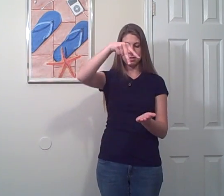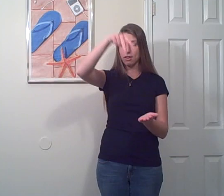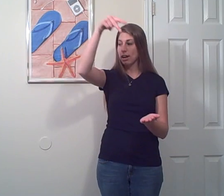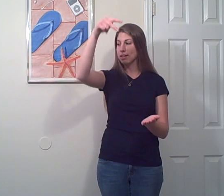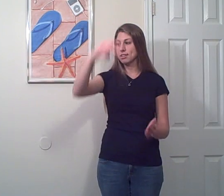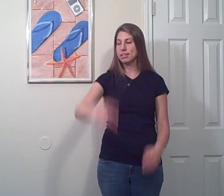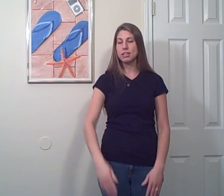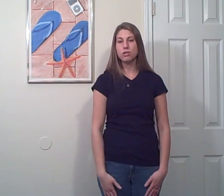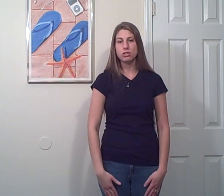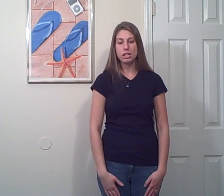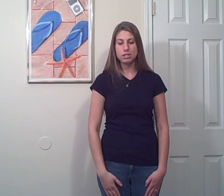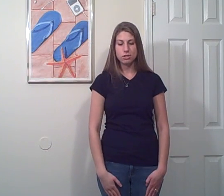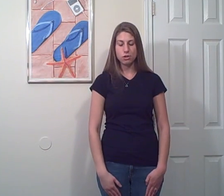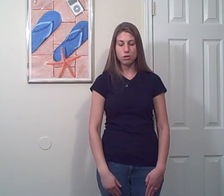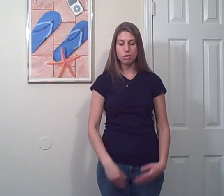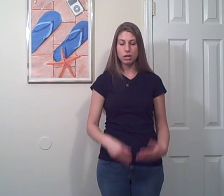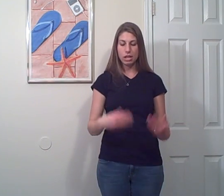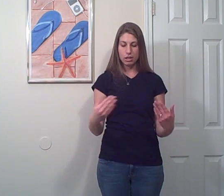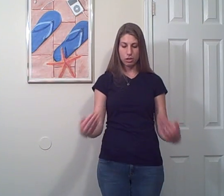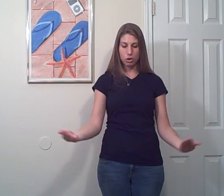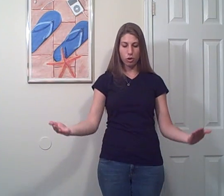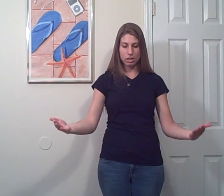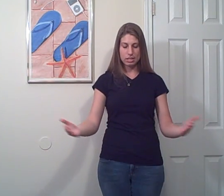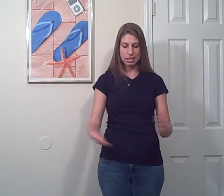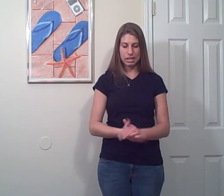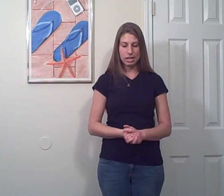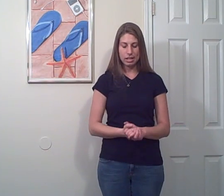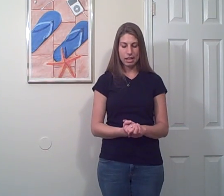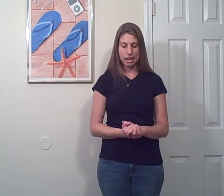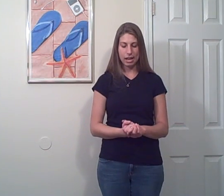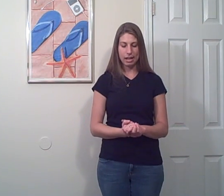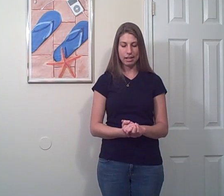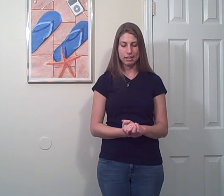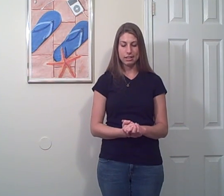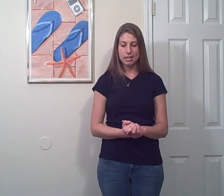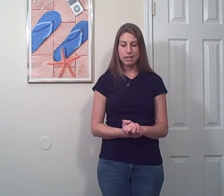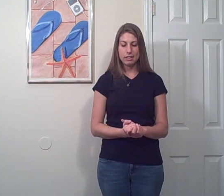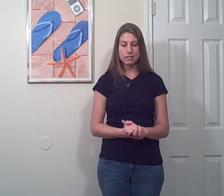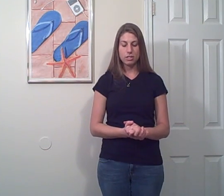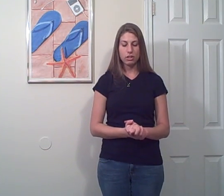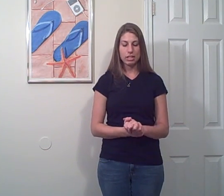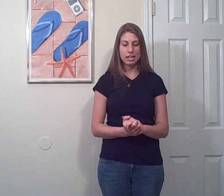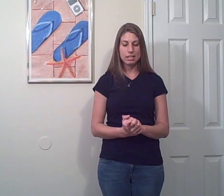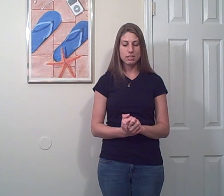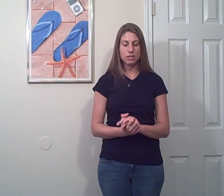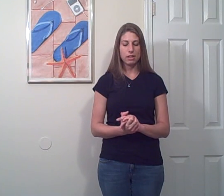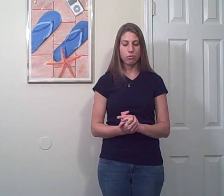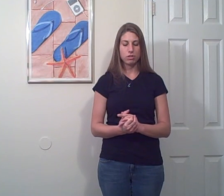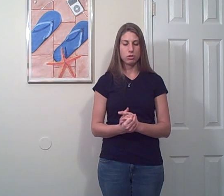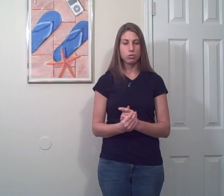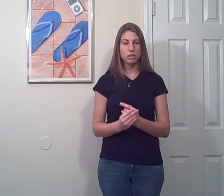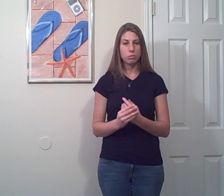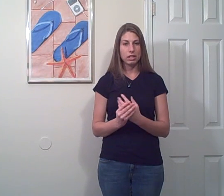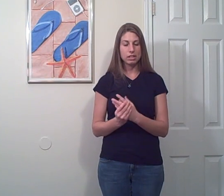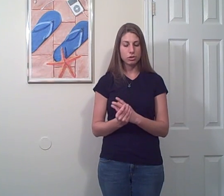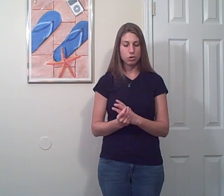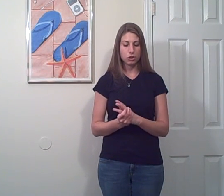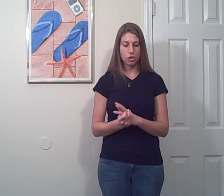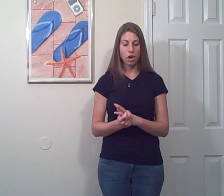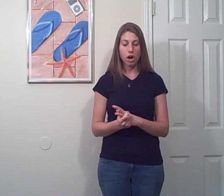Alright, then you just do the chorus again. The song ends, does really pretty, to your